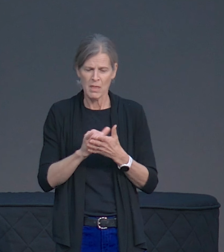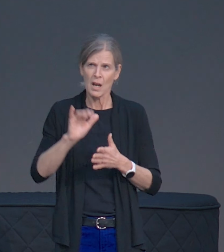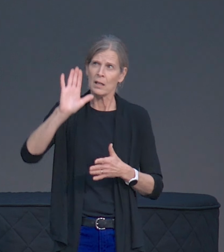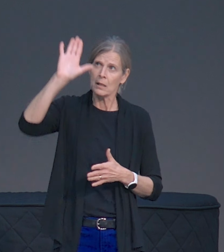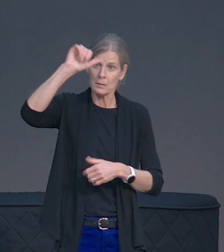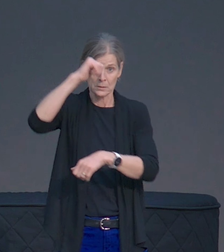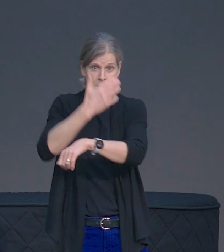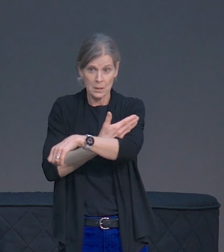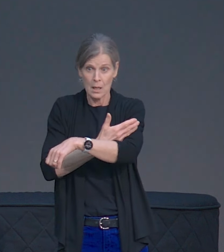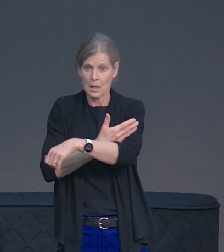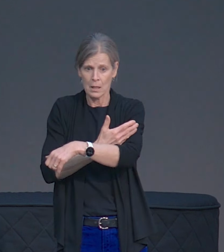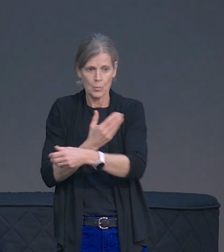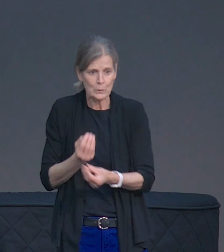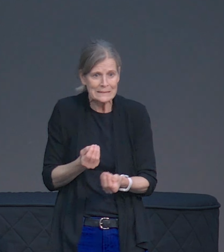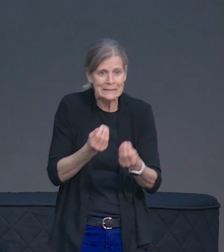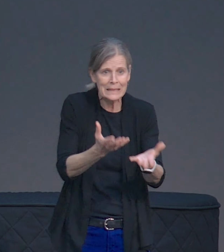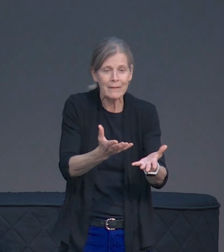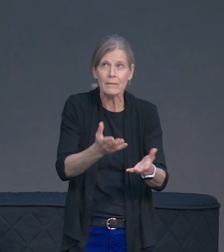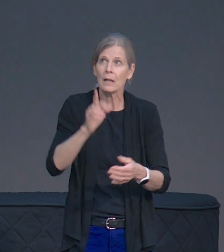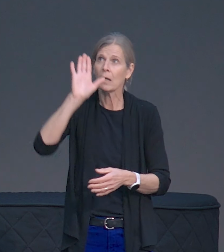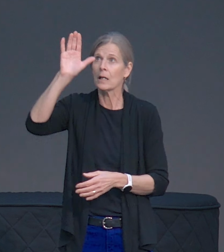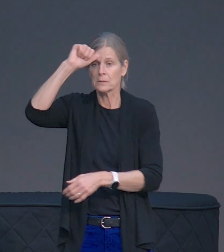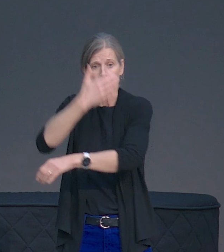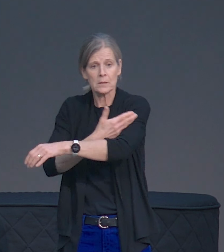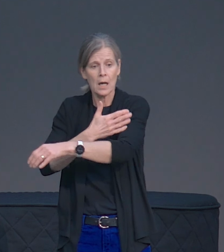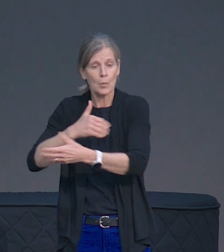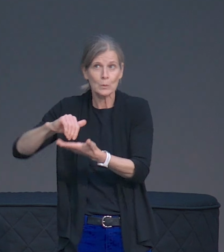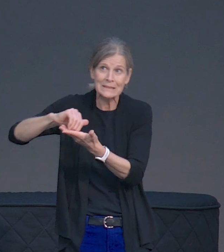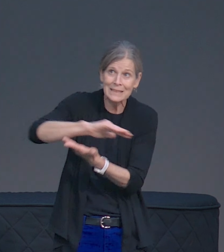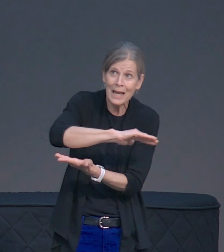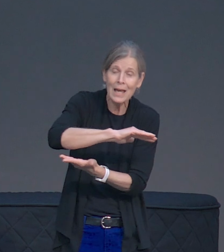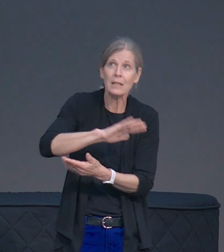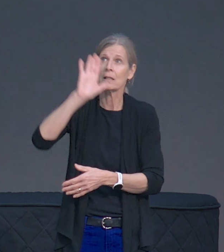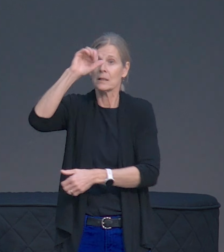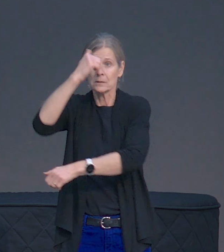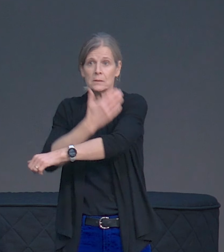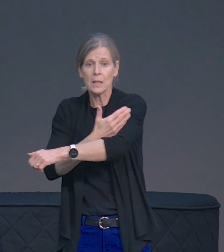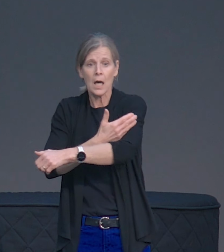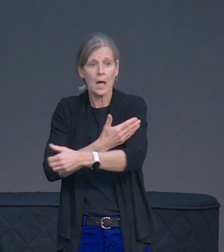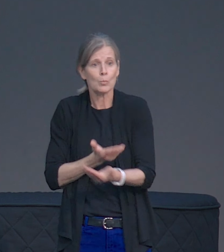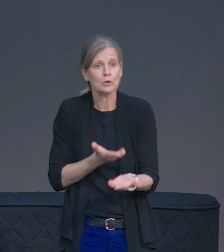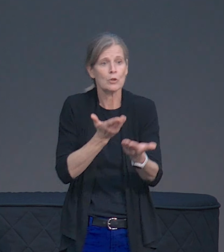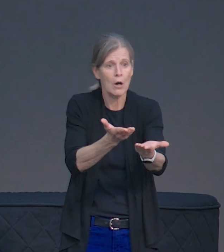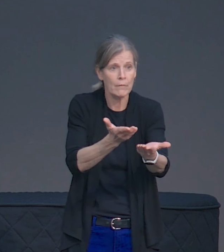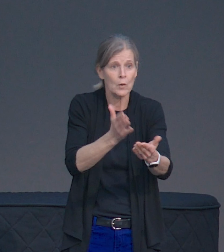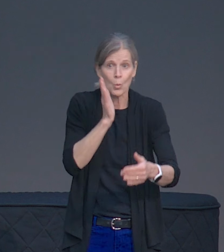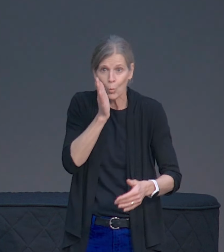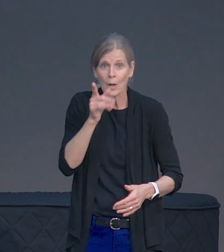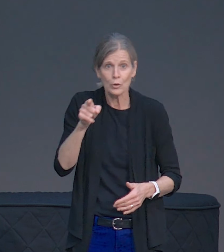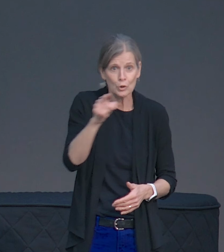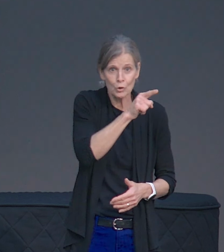Given His Son Was Sent His Son Was Offered Will You Receive